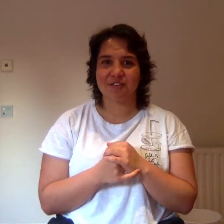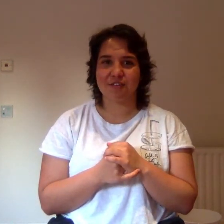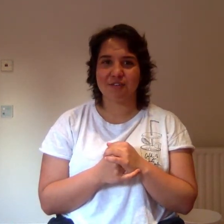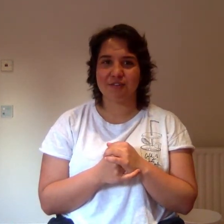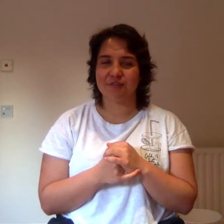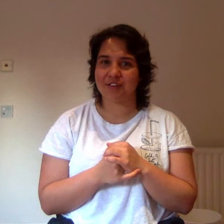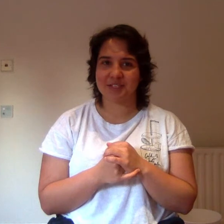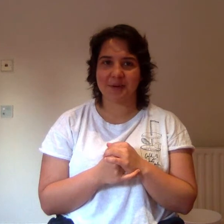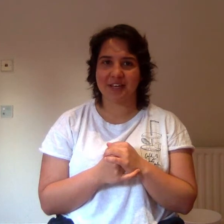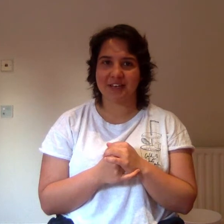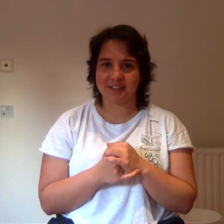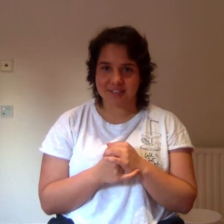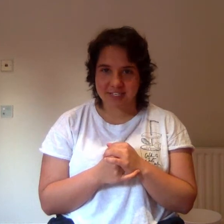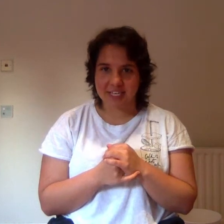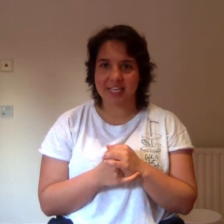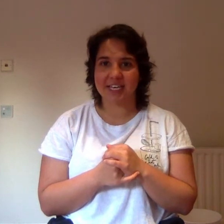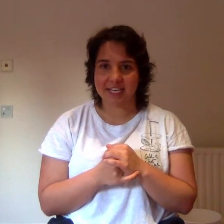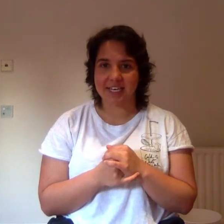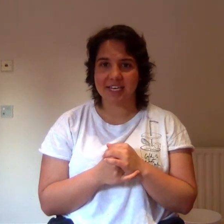So finger spelling is key.